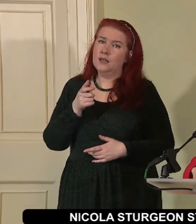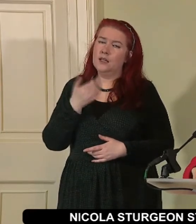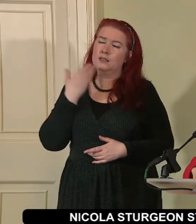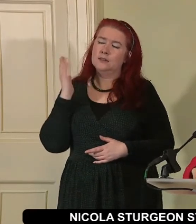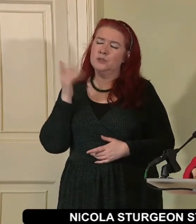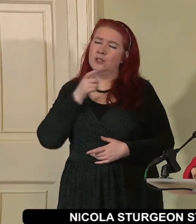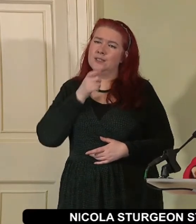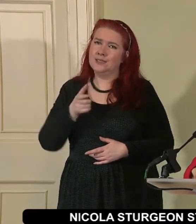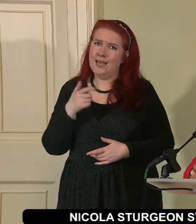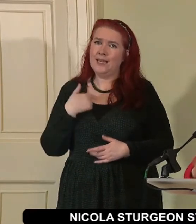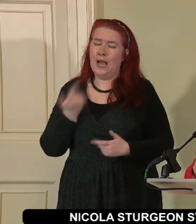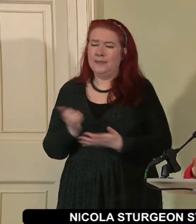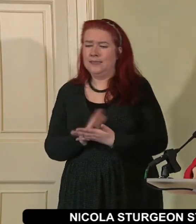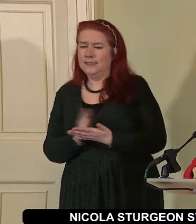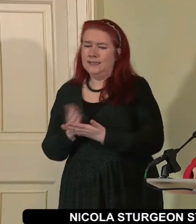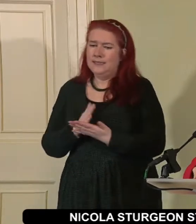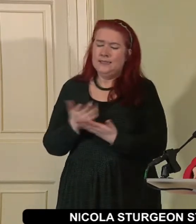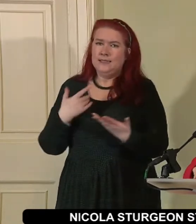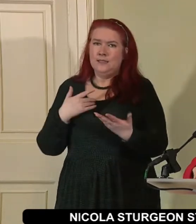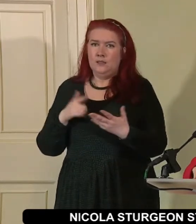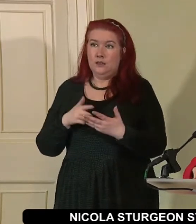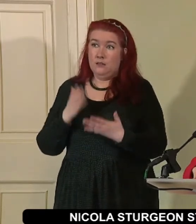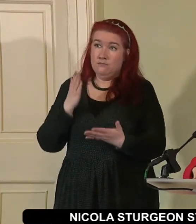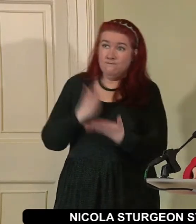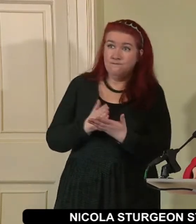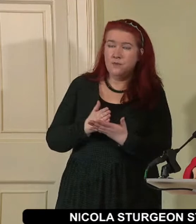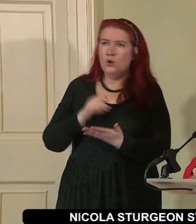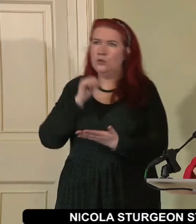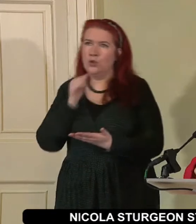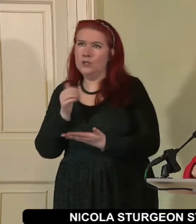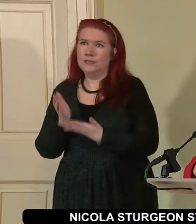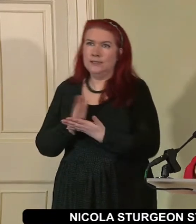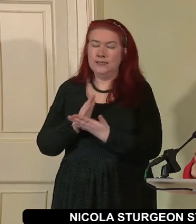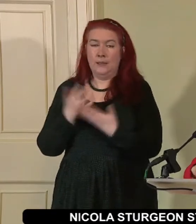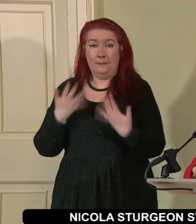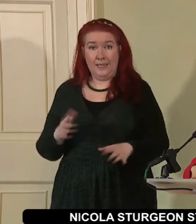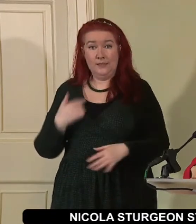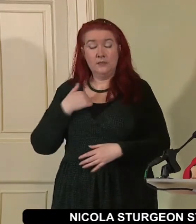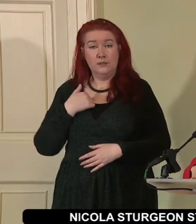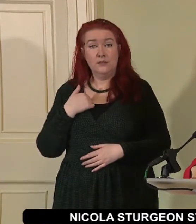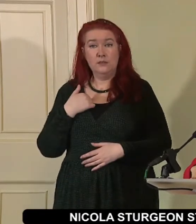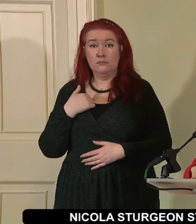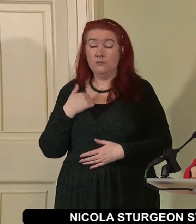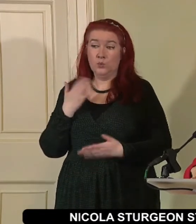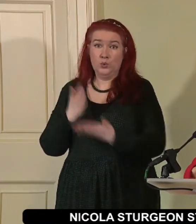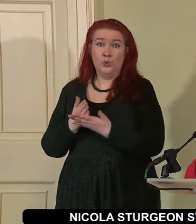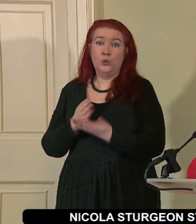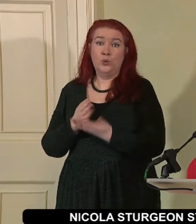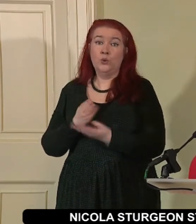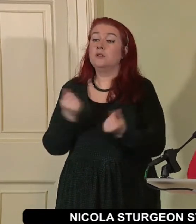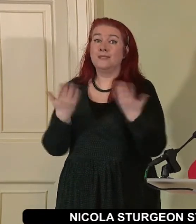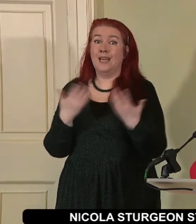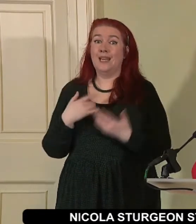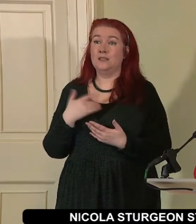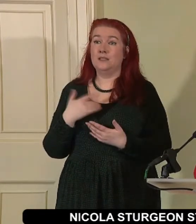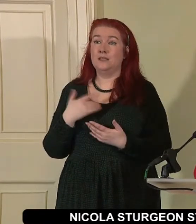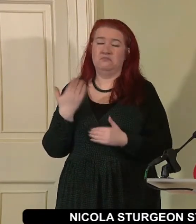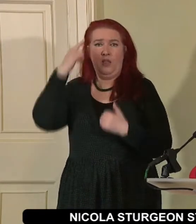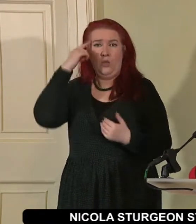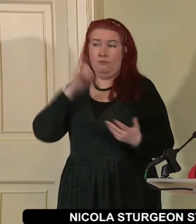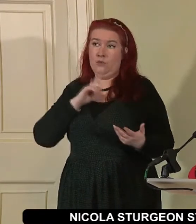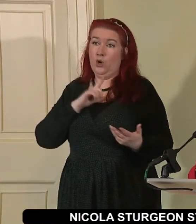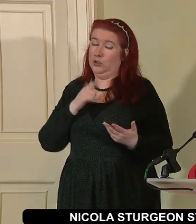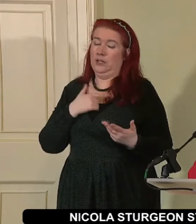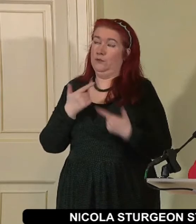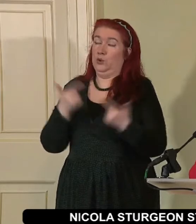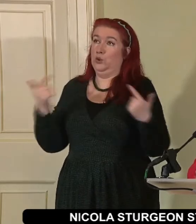remarks with oscillating intensity, you know, and that's true. You know, there are some days, you know, I wouldn't have thought about it at all because, frankly,